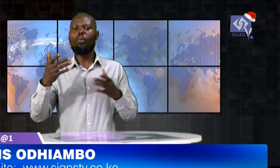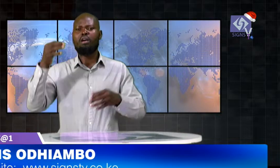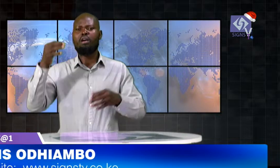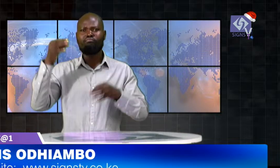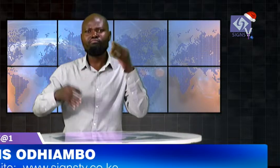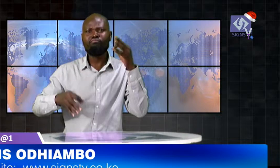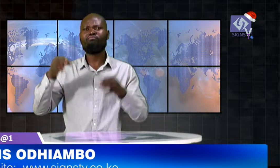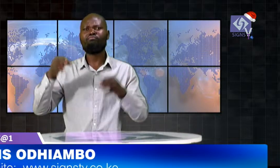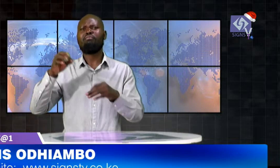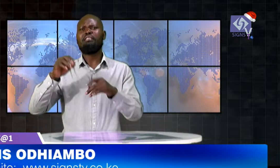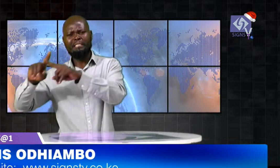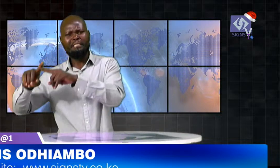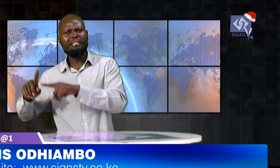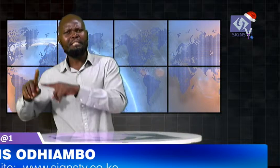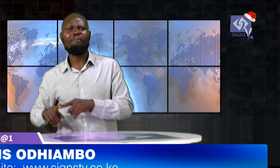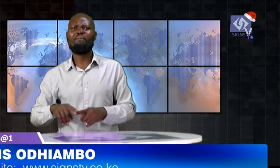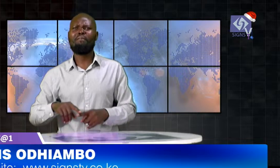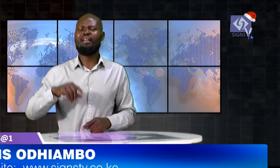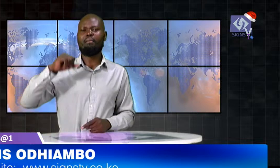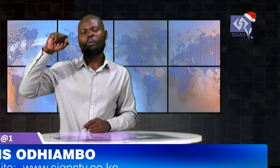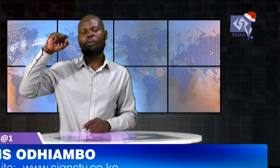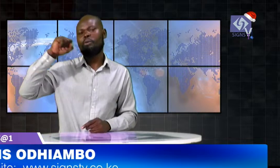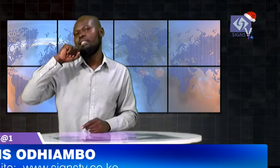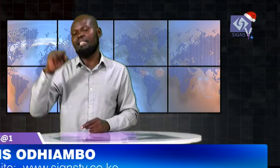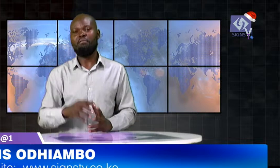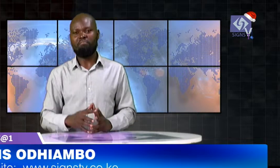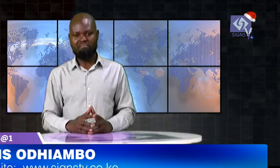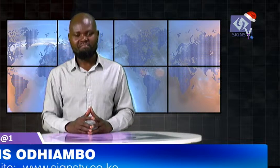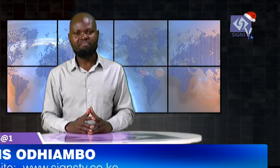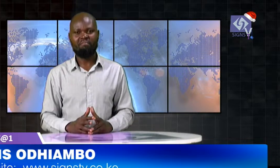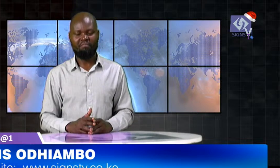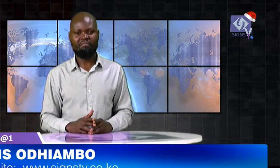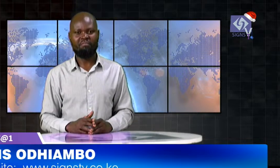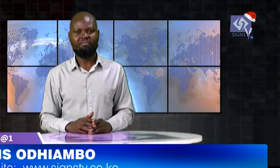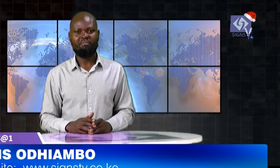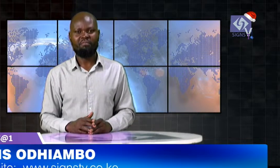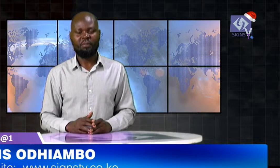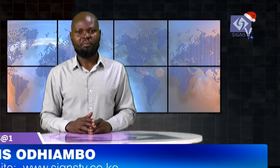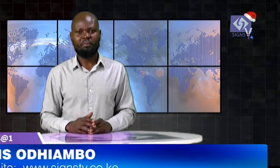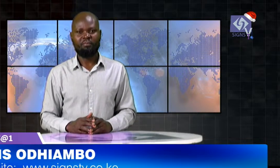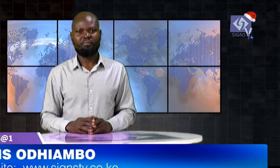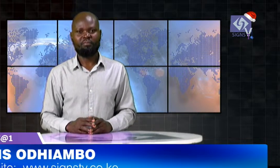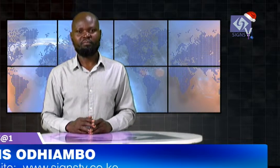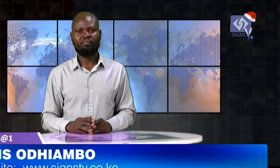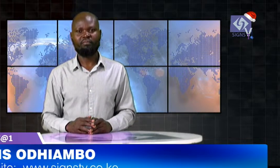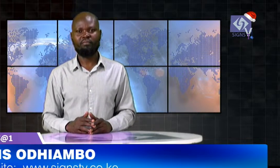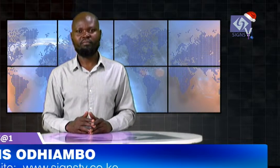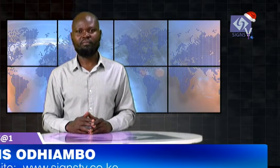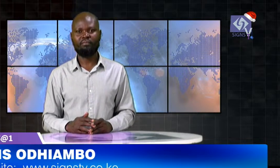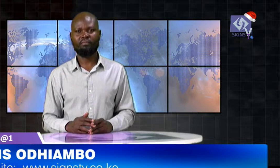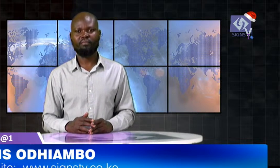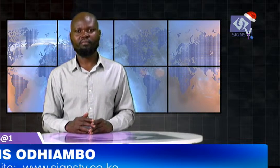President William Ruto, while touting his government's accomplishment, critiqued the judiciary for impacting certain